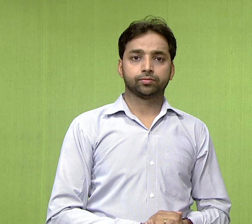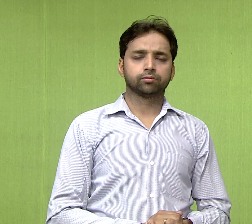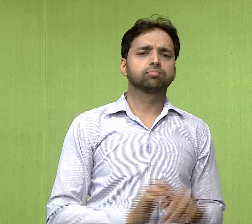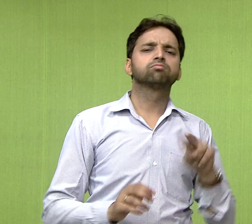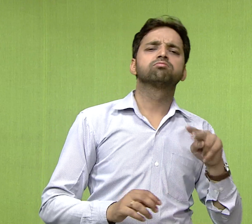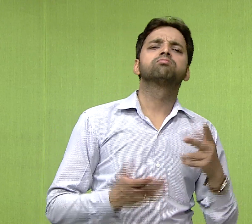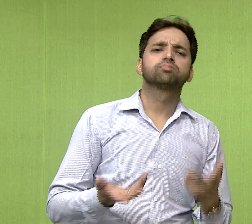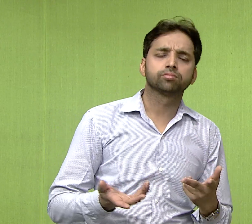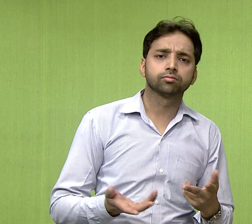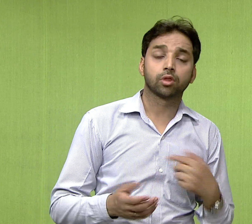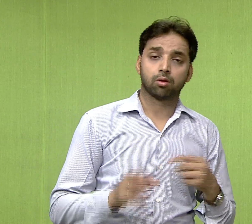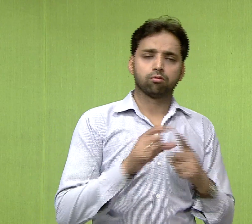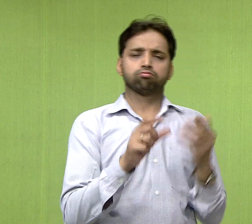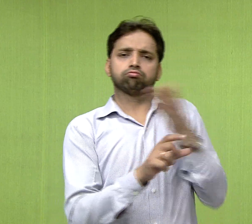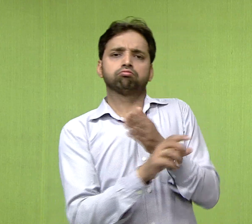which means to do in English.